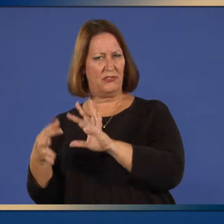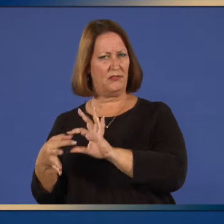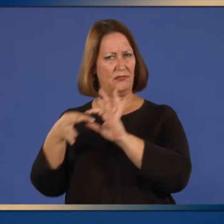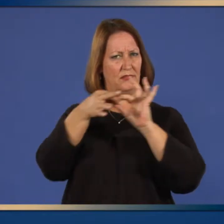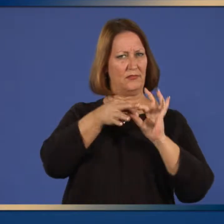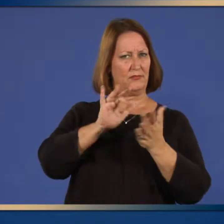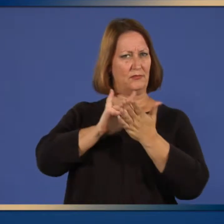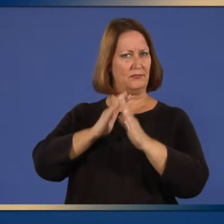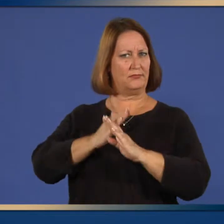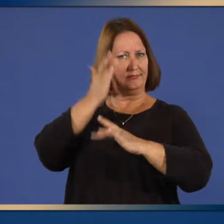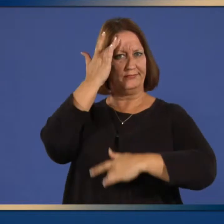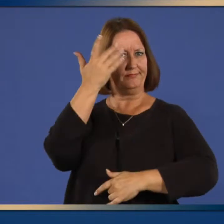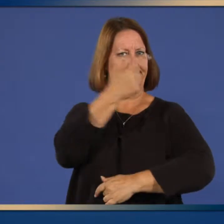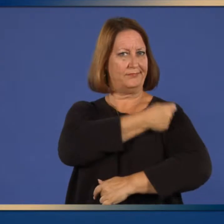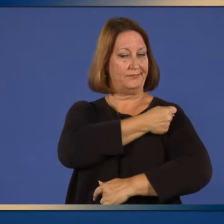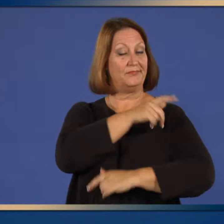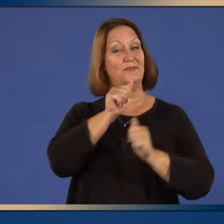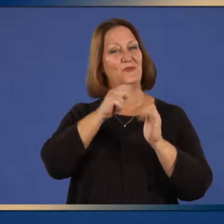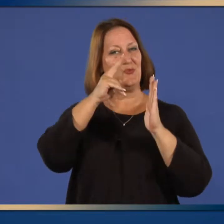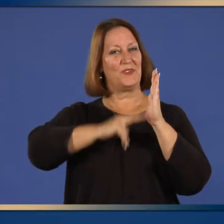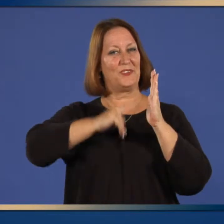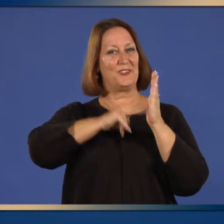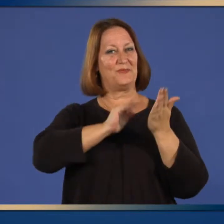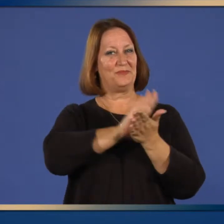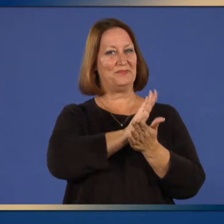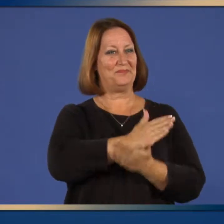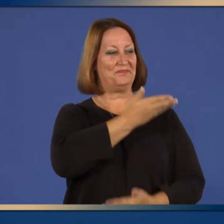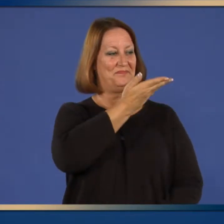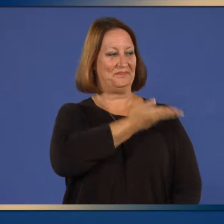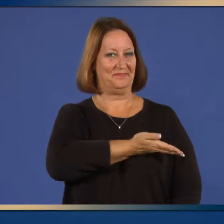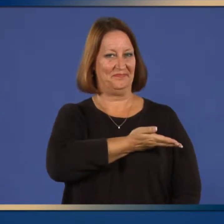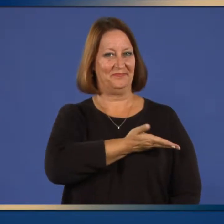If so, read the information below.